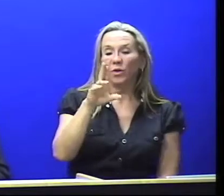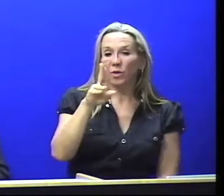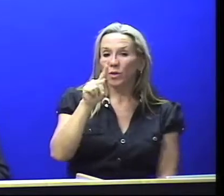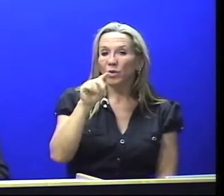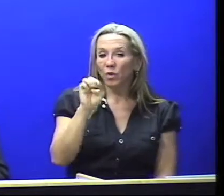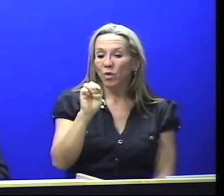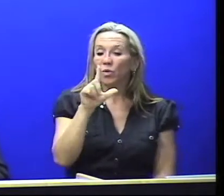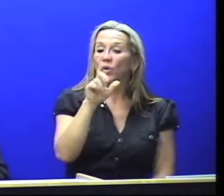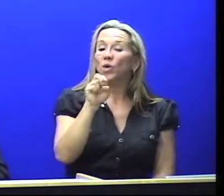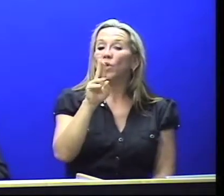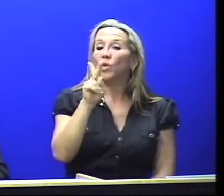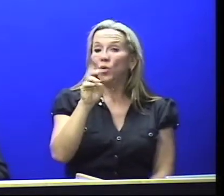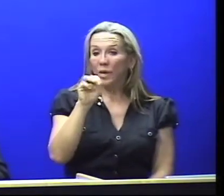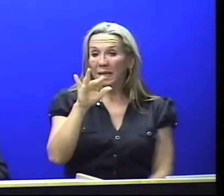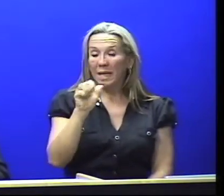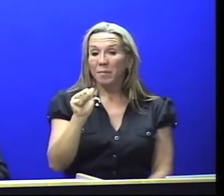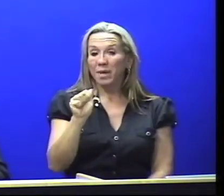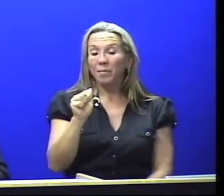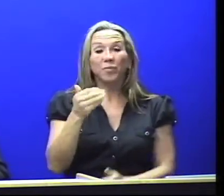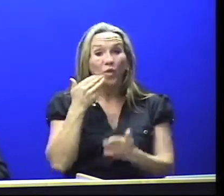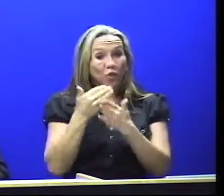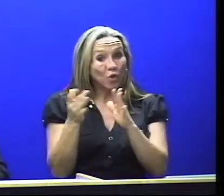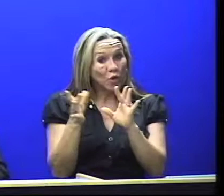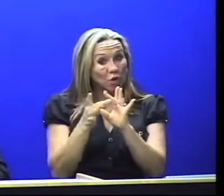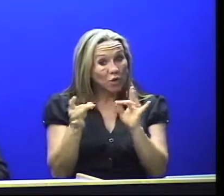The good news is, though, even though it's